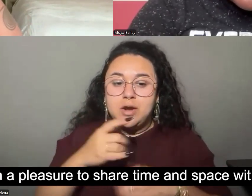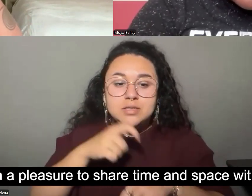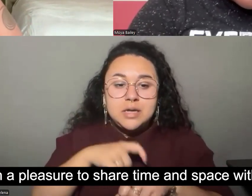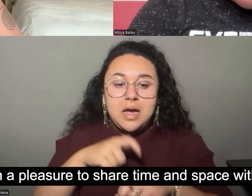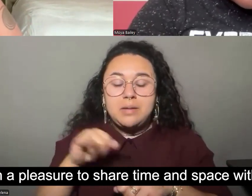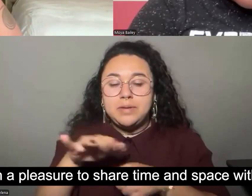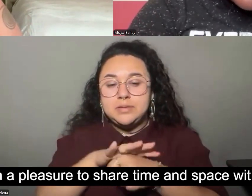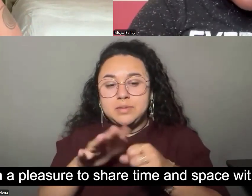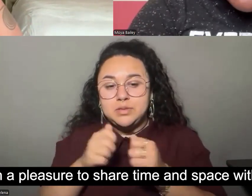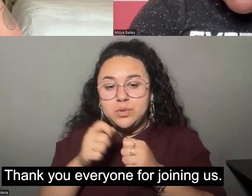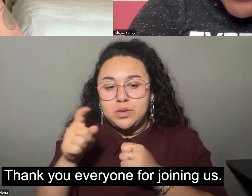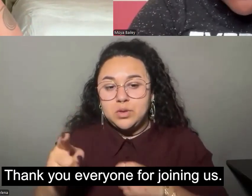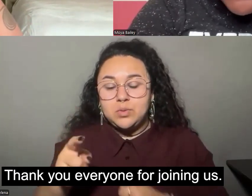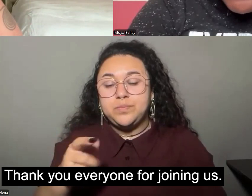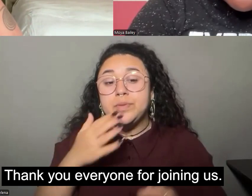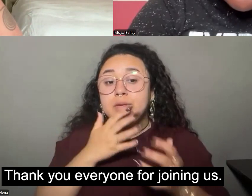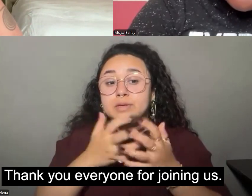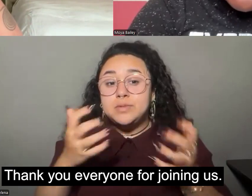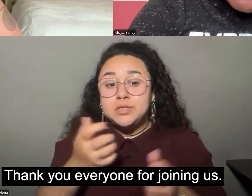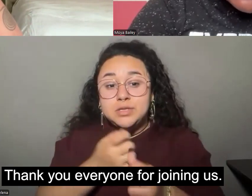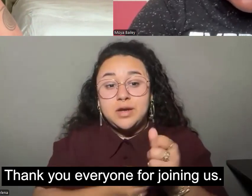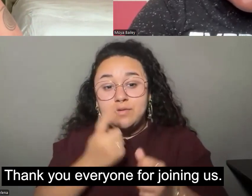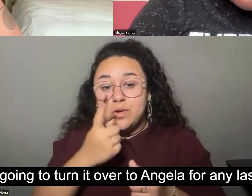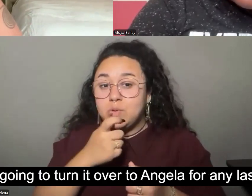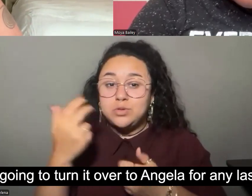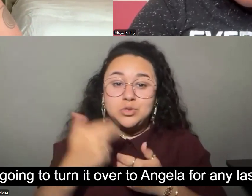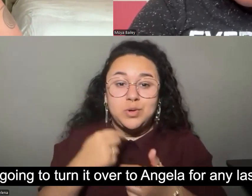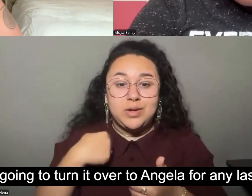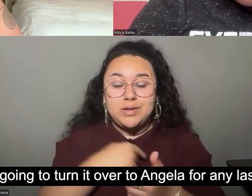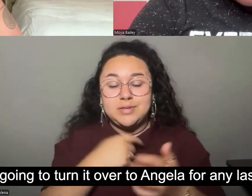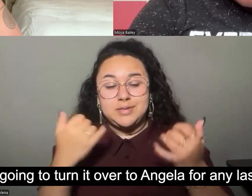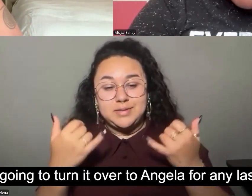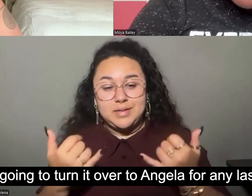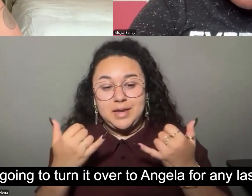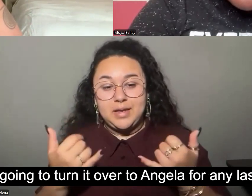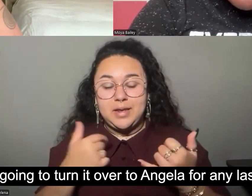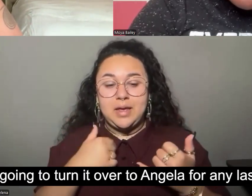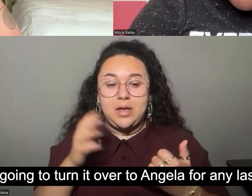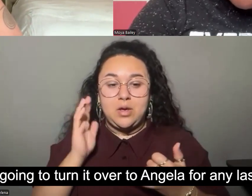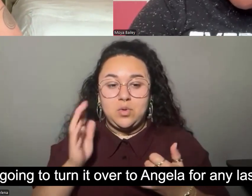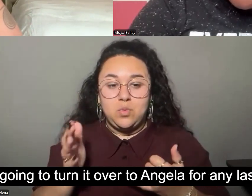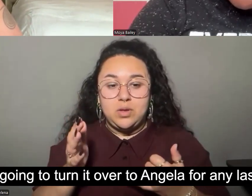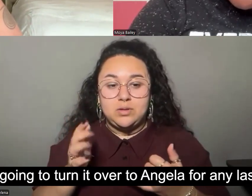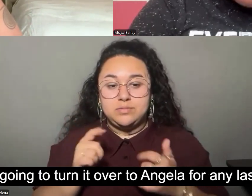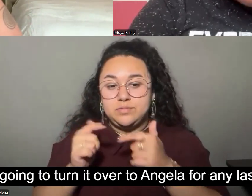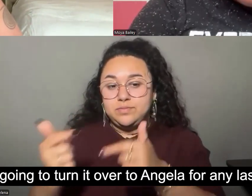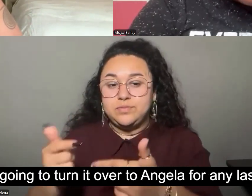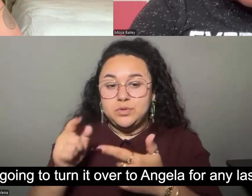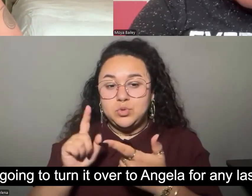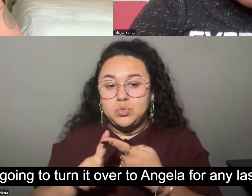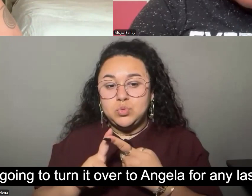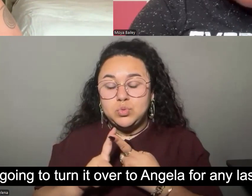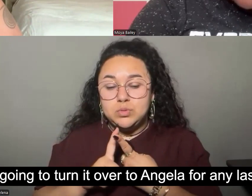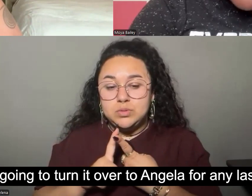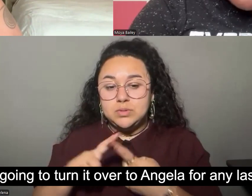you. Uh, Thank you, everyone, for joining us. I am going to turn it over